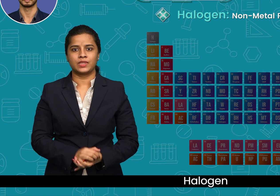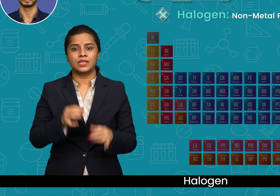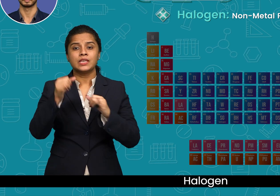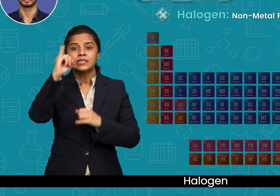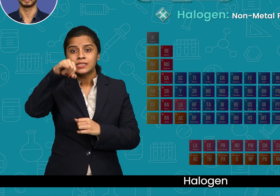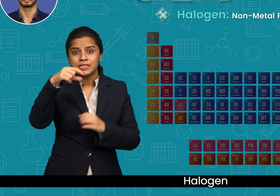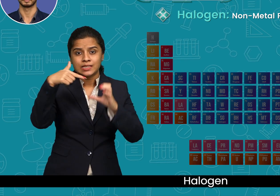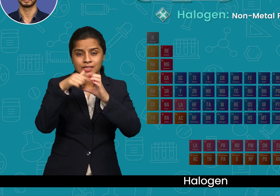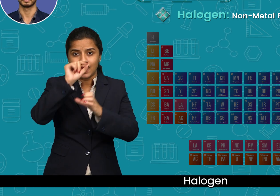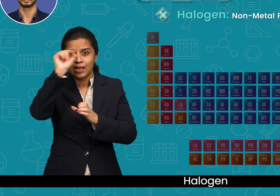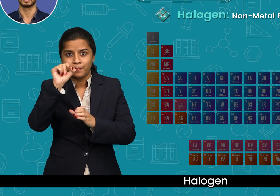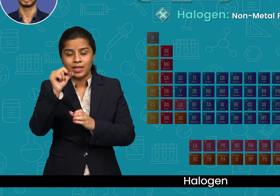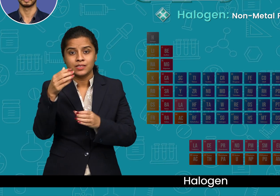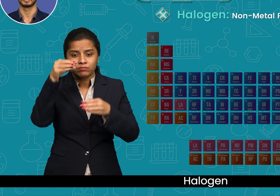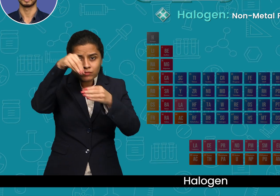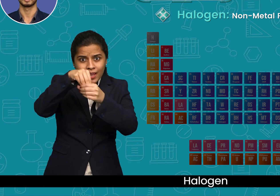halogen,